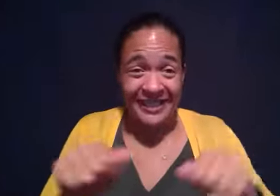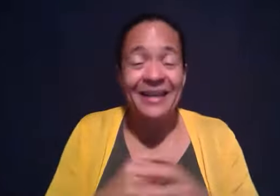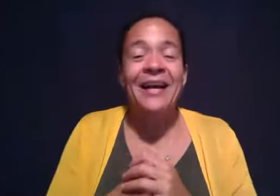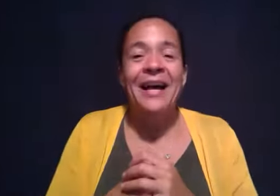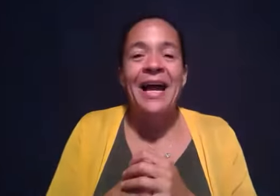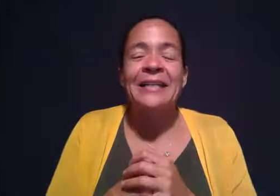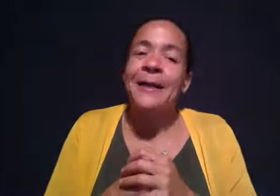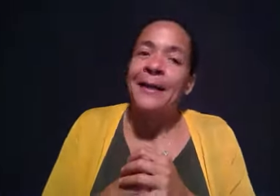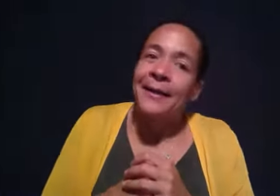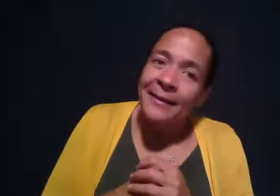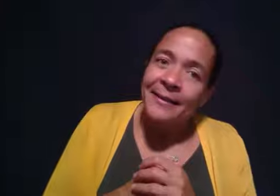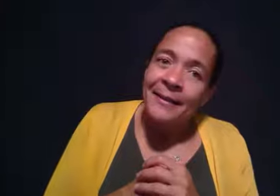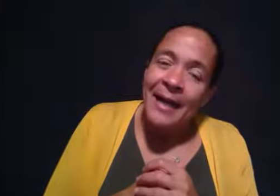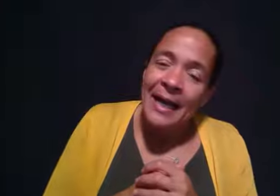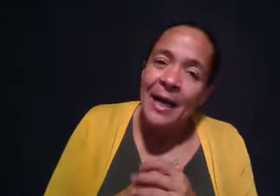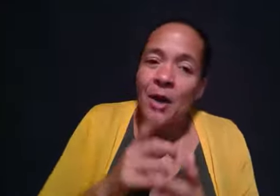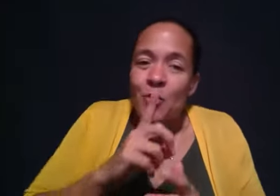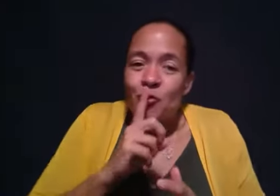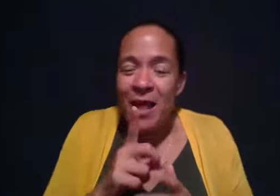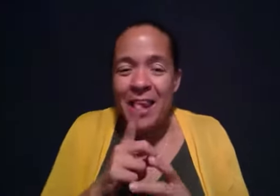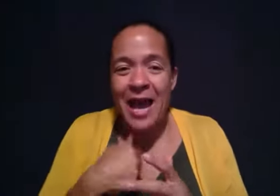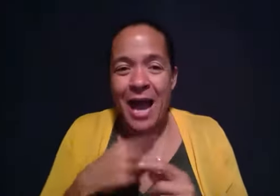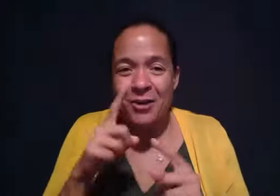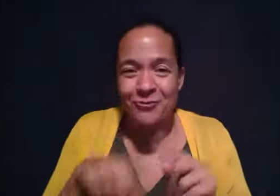whether I'm going to be up for morning.